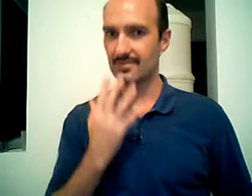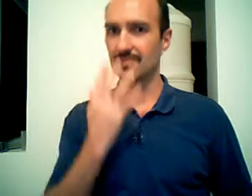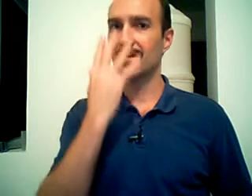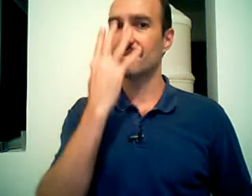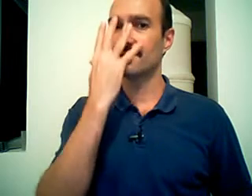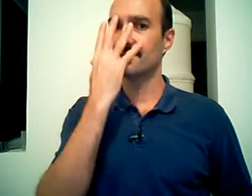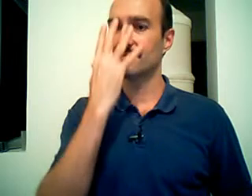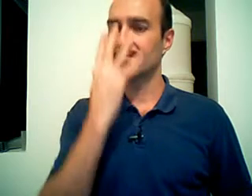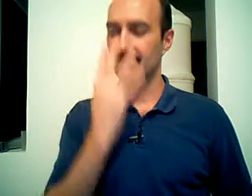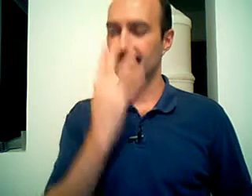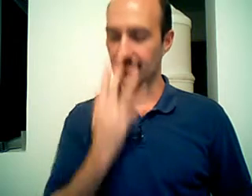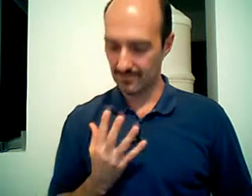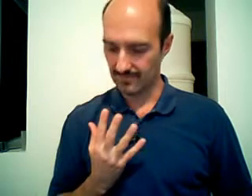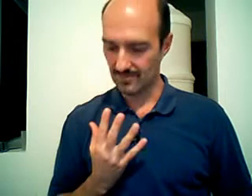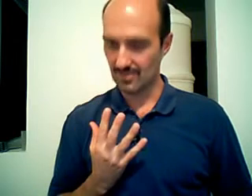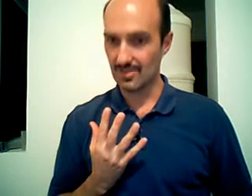Okay? Sad.